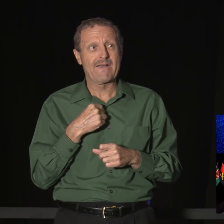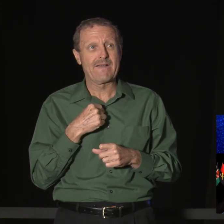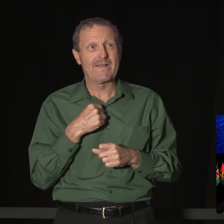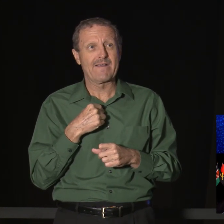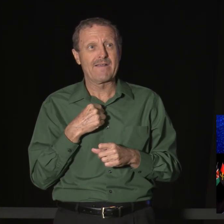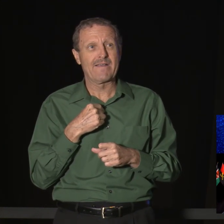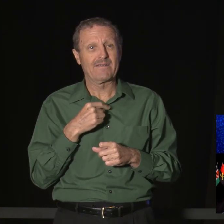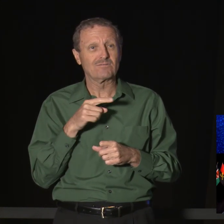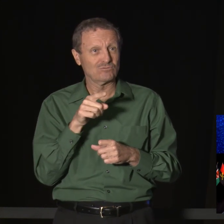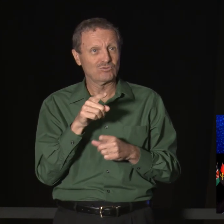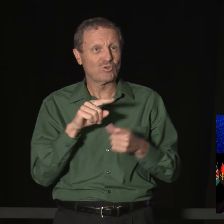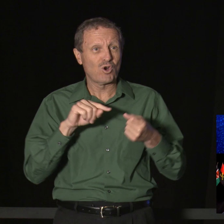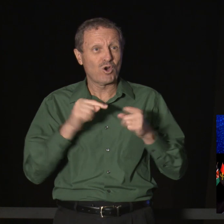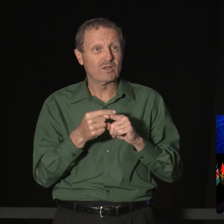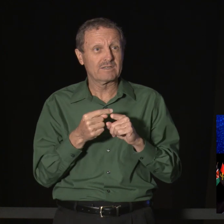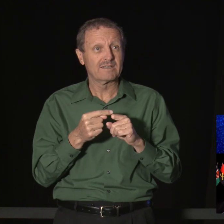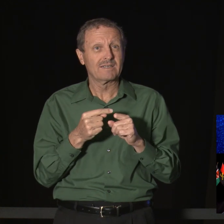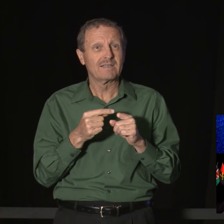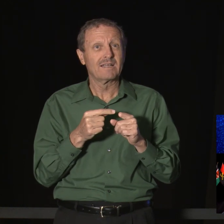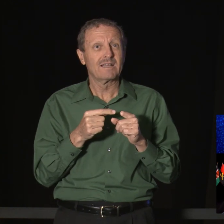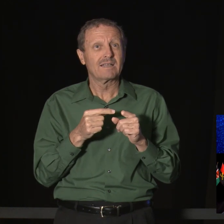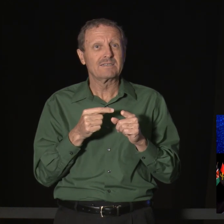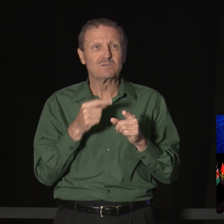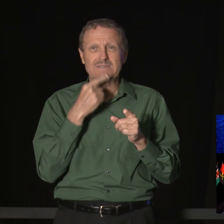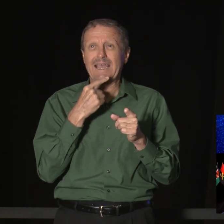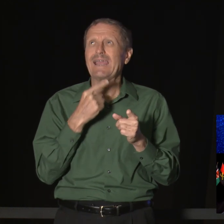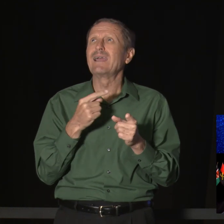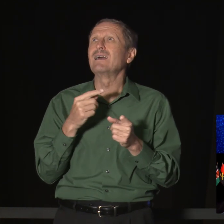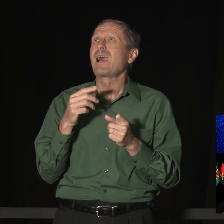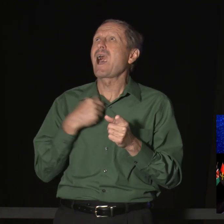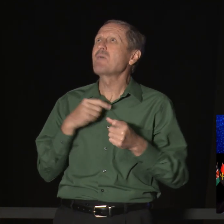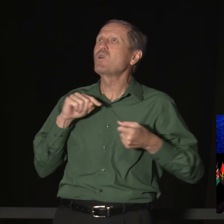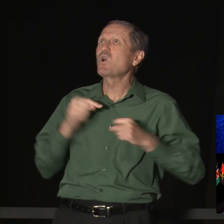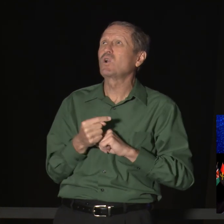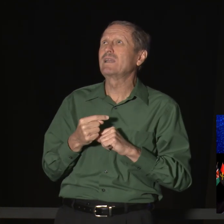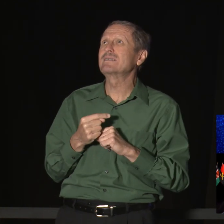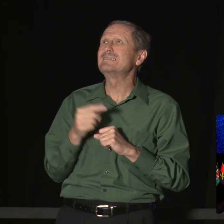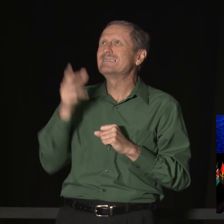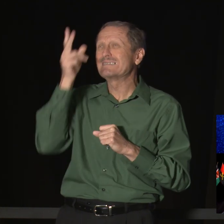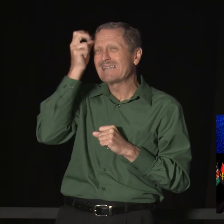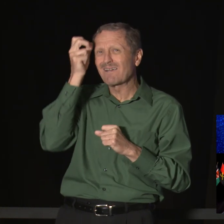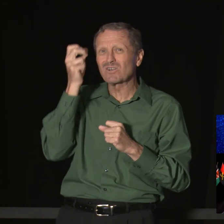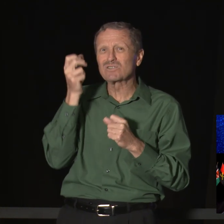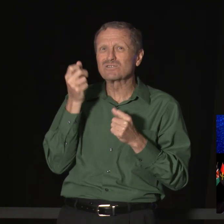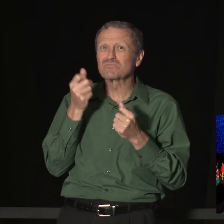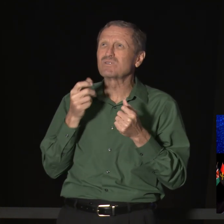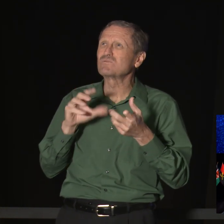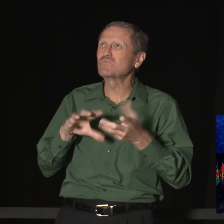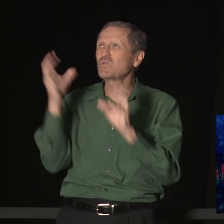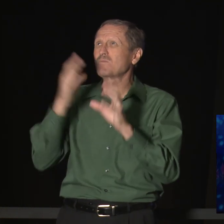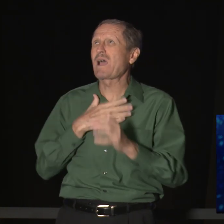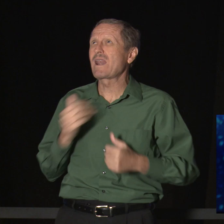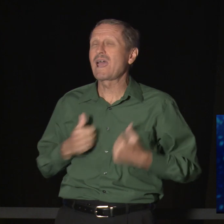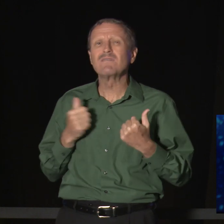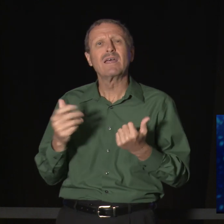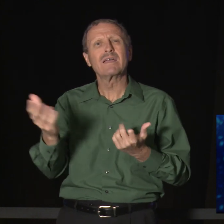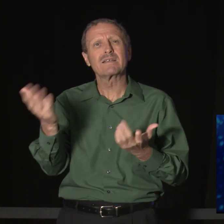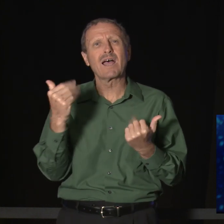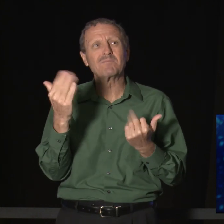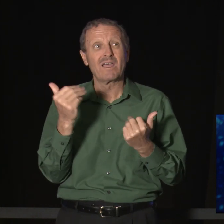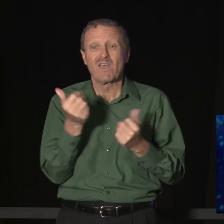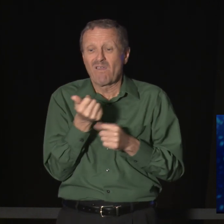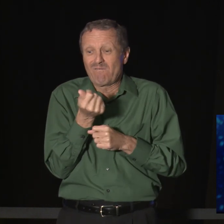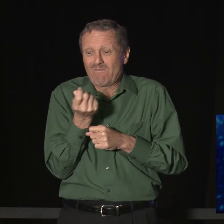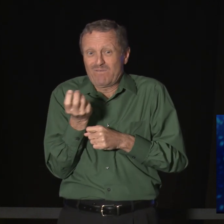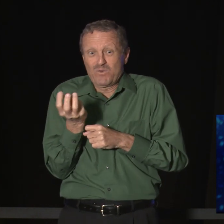The devil has wreaked havoc in my life. Come. In just a few hours, we will